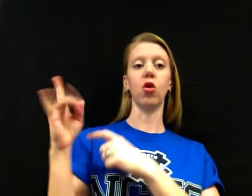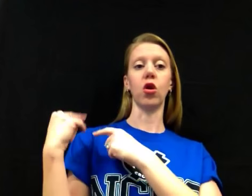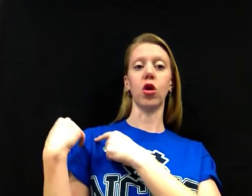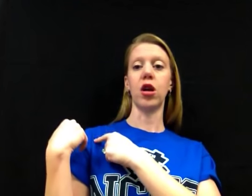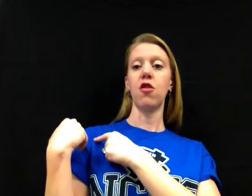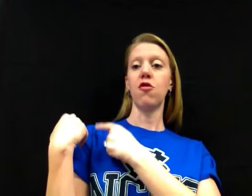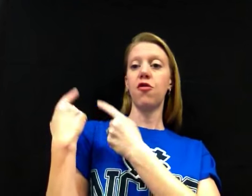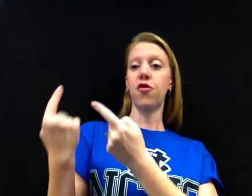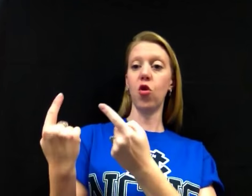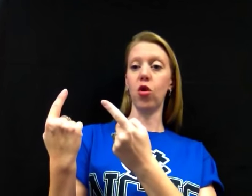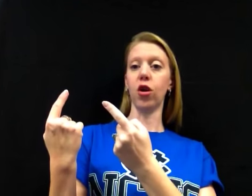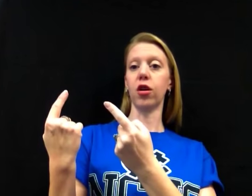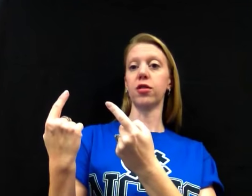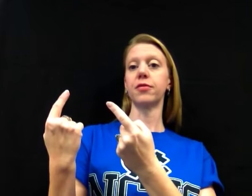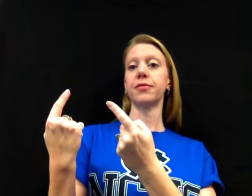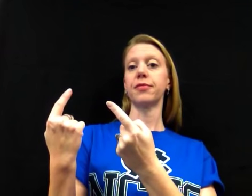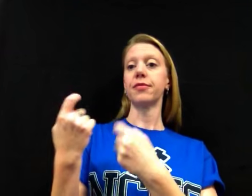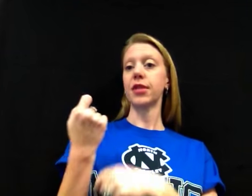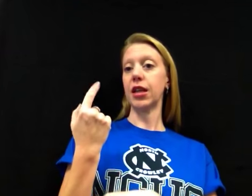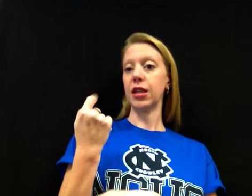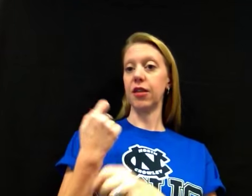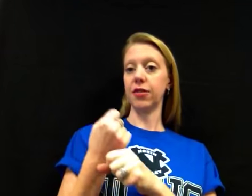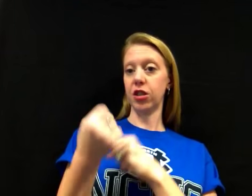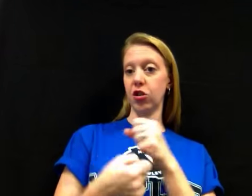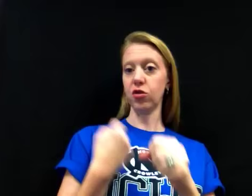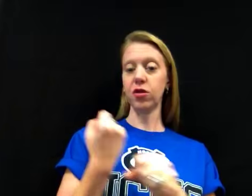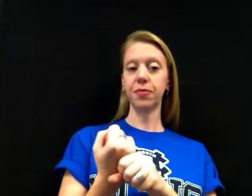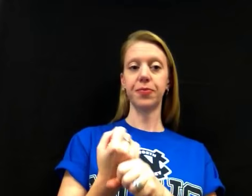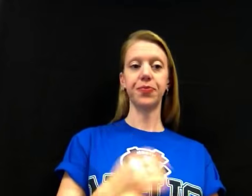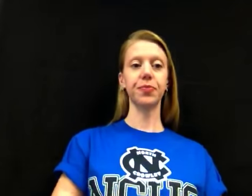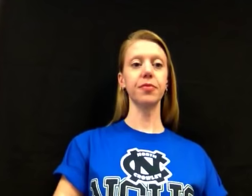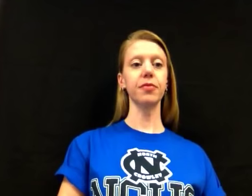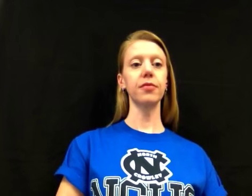or for 11 years.